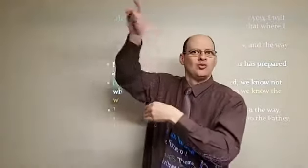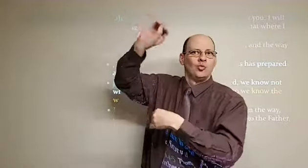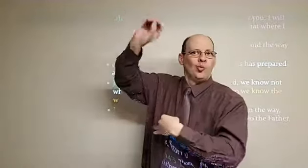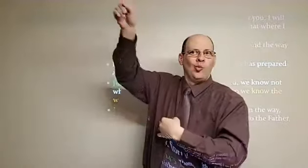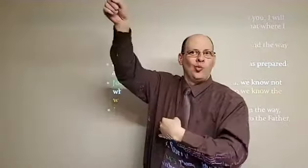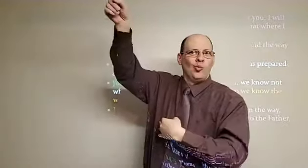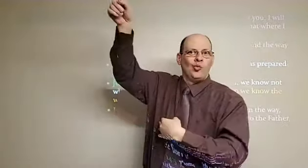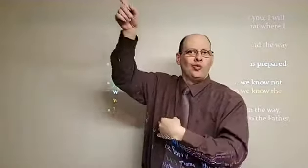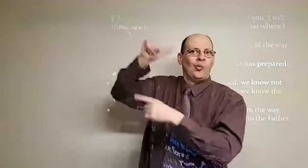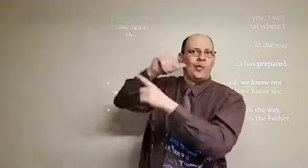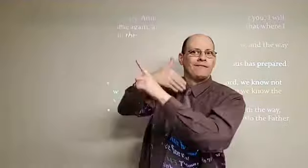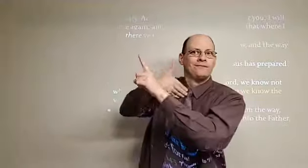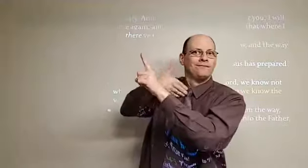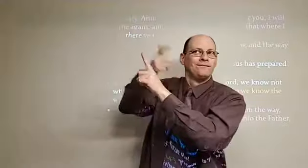and God doesn't have the flesh